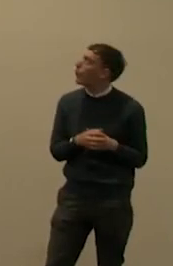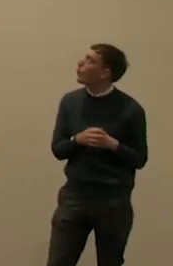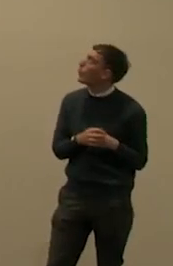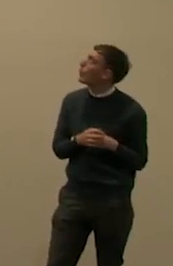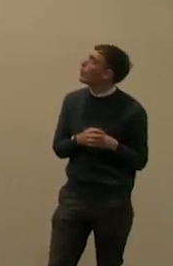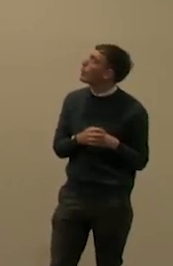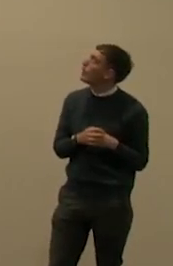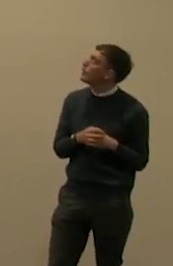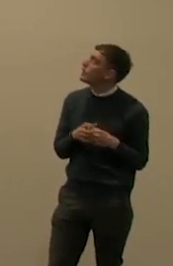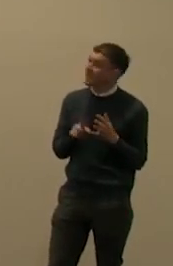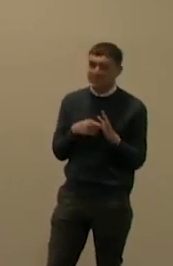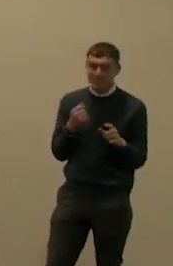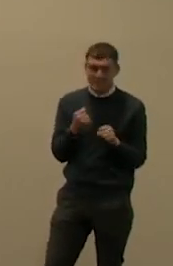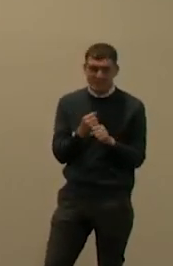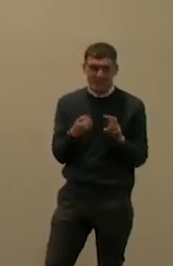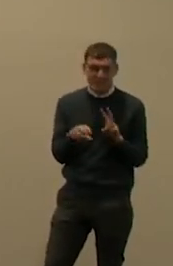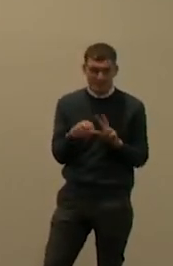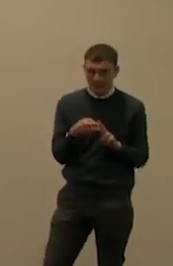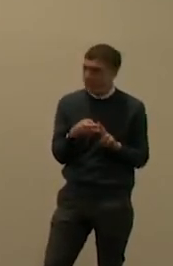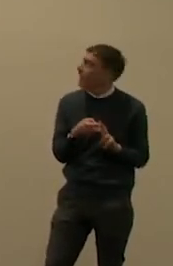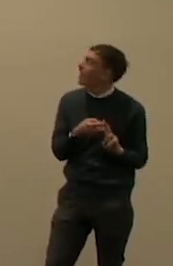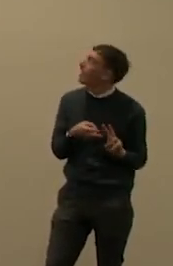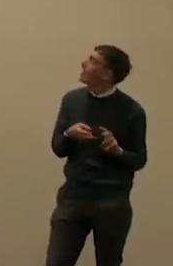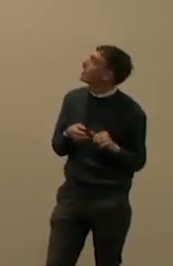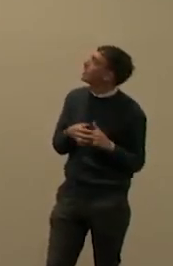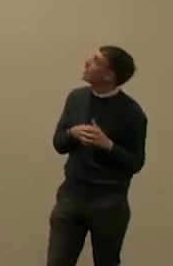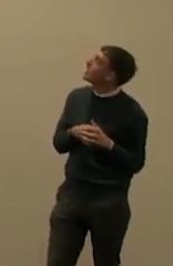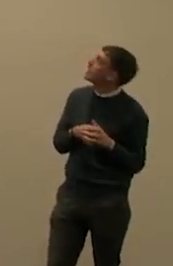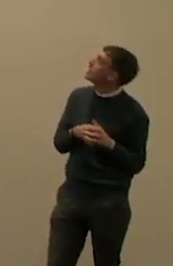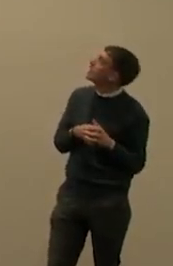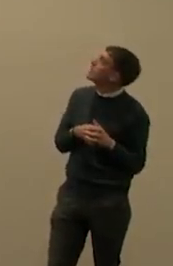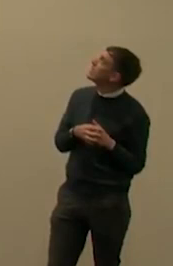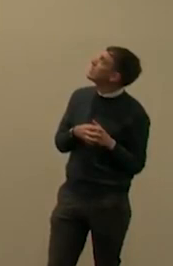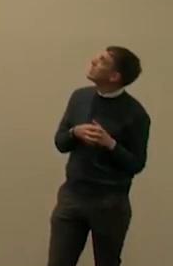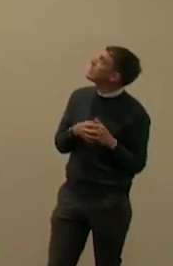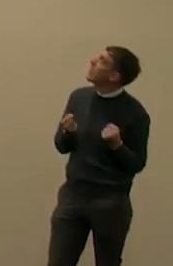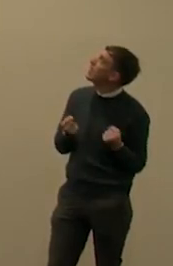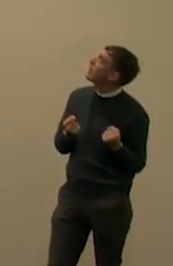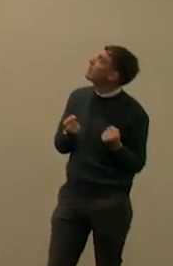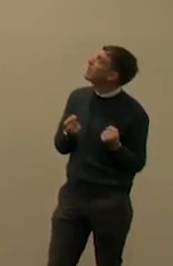tags if you want. Here we have the configuration, and you can see I have here a standard